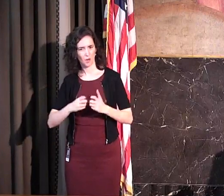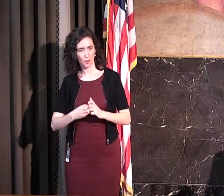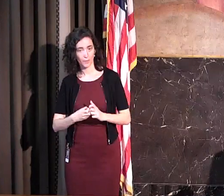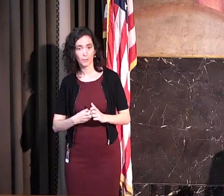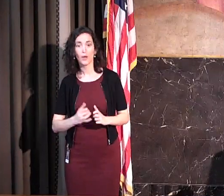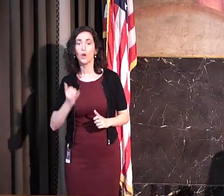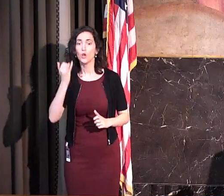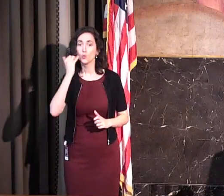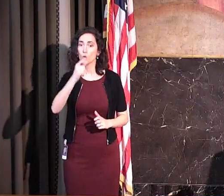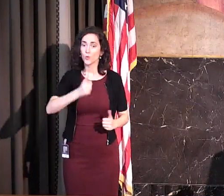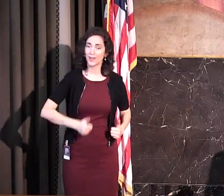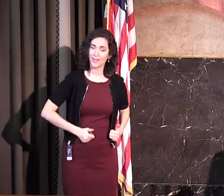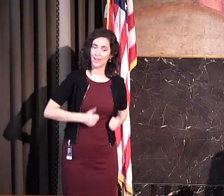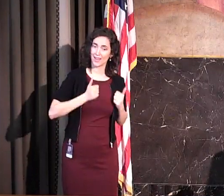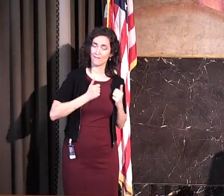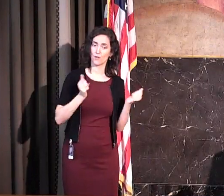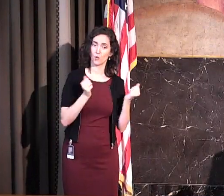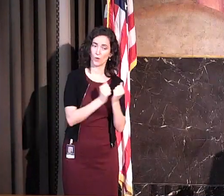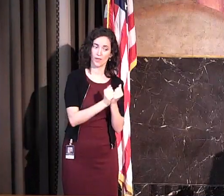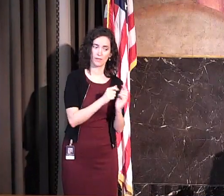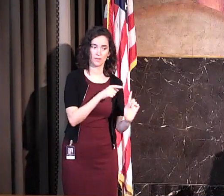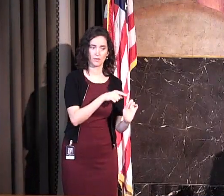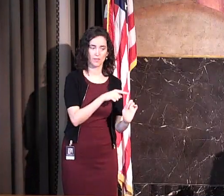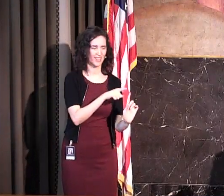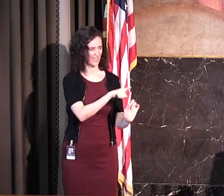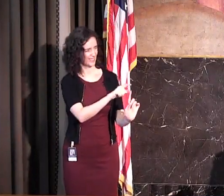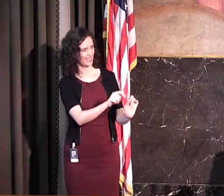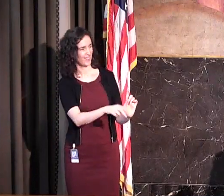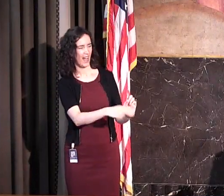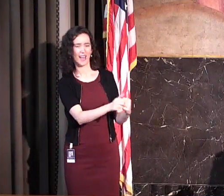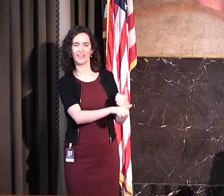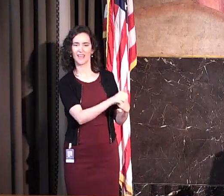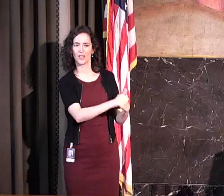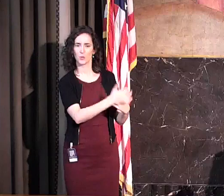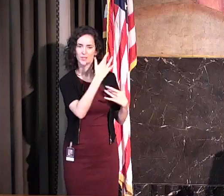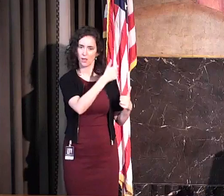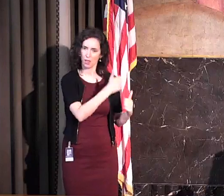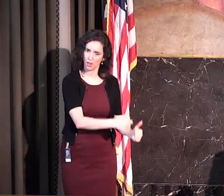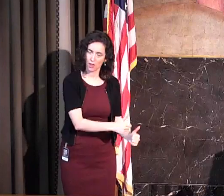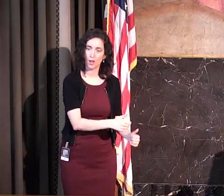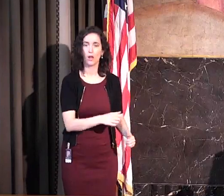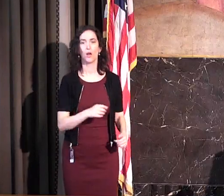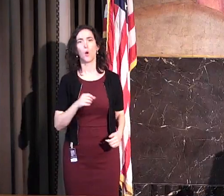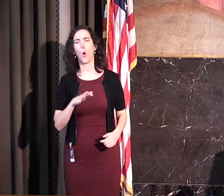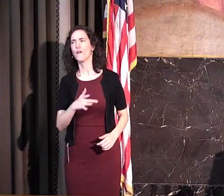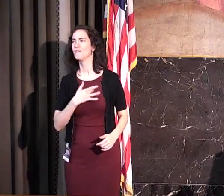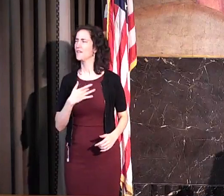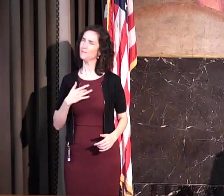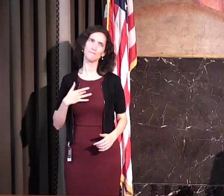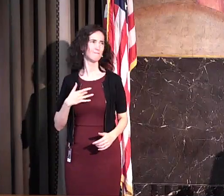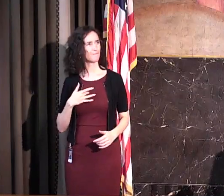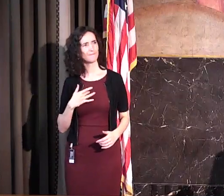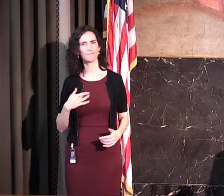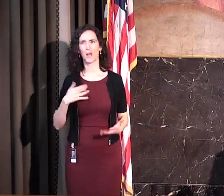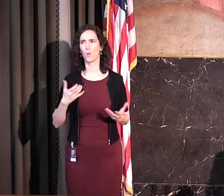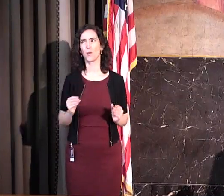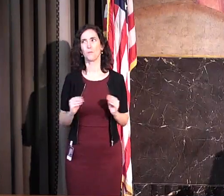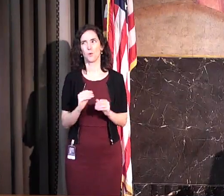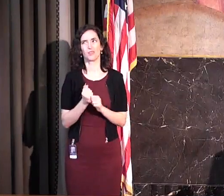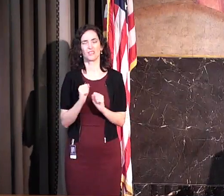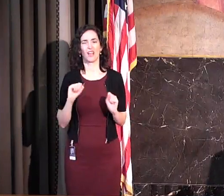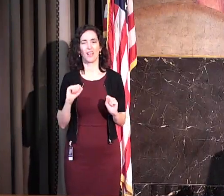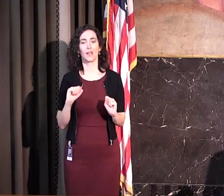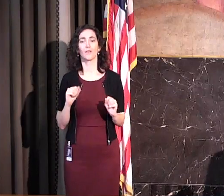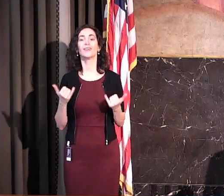with somebody who is at an increased risk of complications, or if you just want extra protection, you